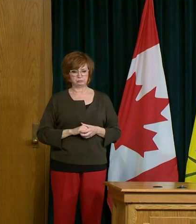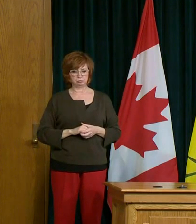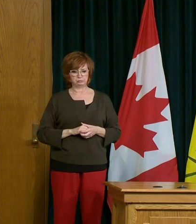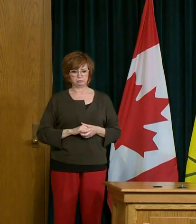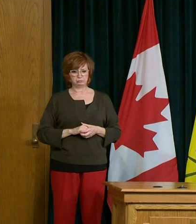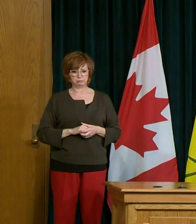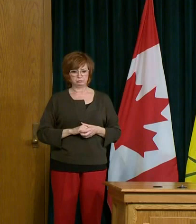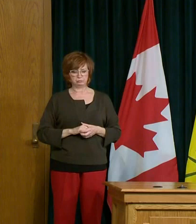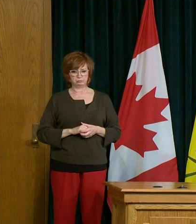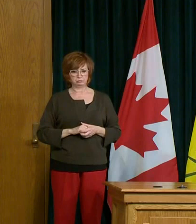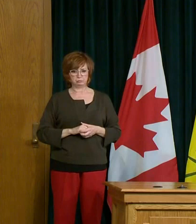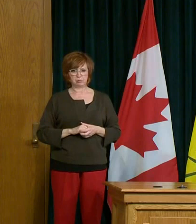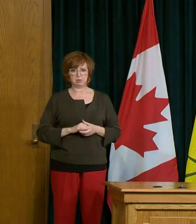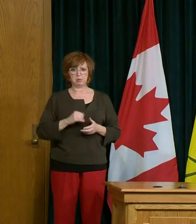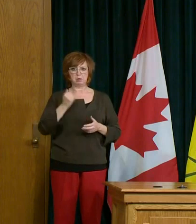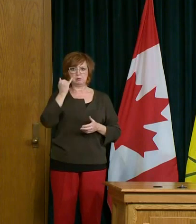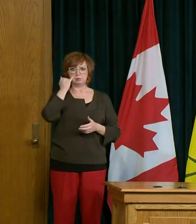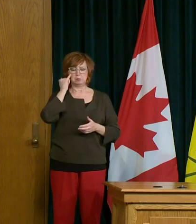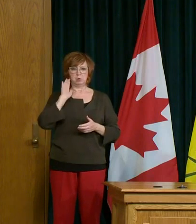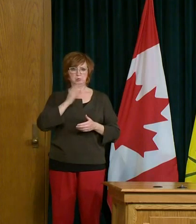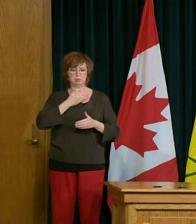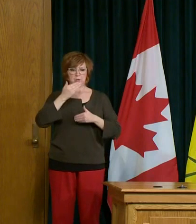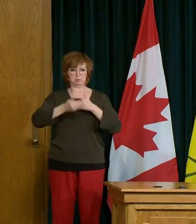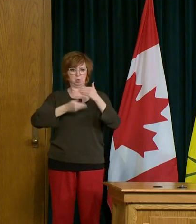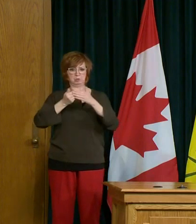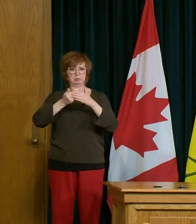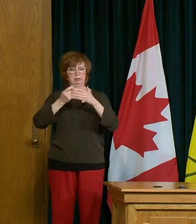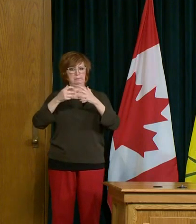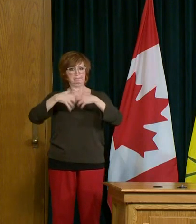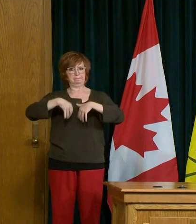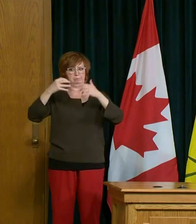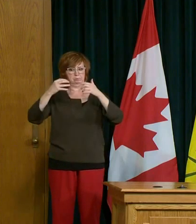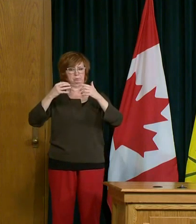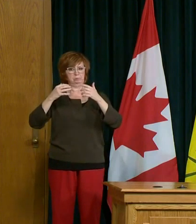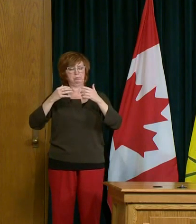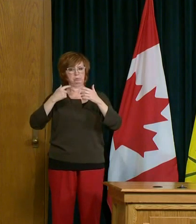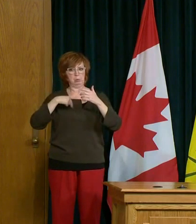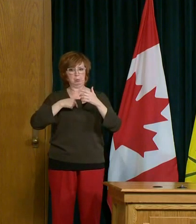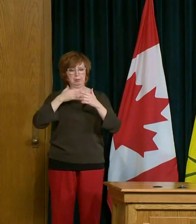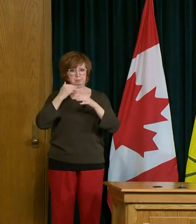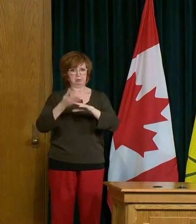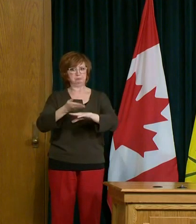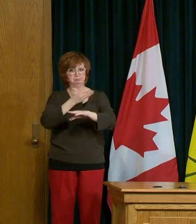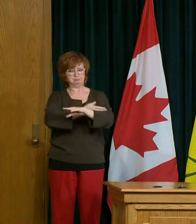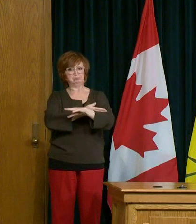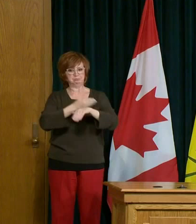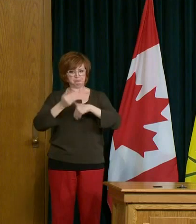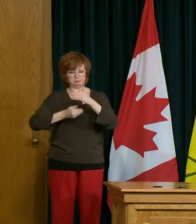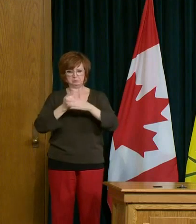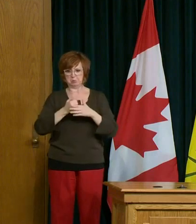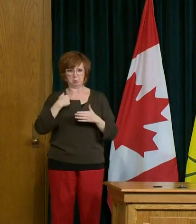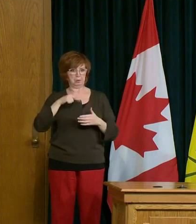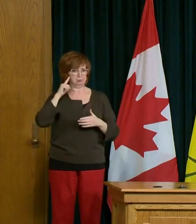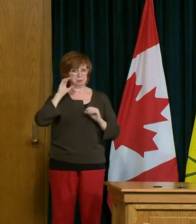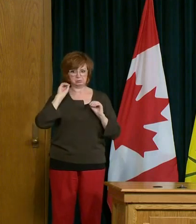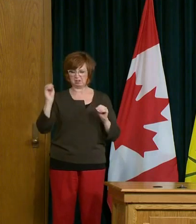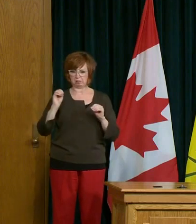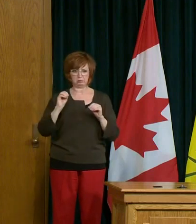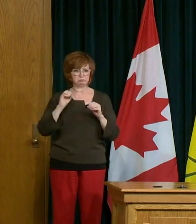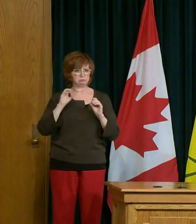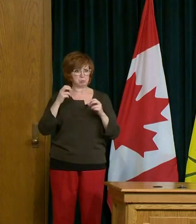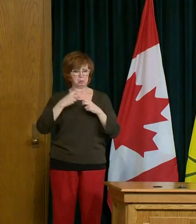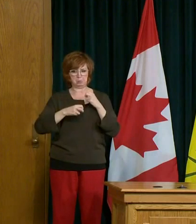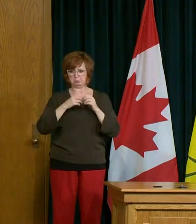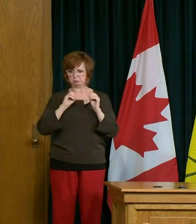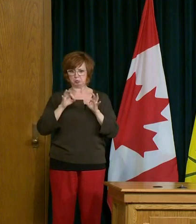with respect to our processes, we will fix them, but haven't heard that at all, to your point about testing and or assessment centers.